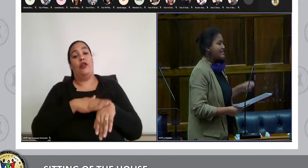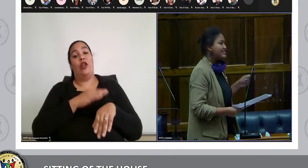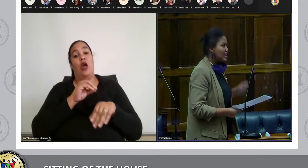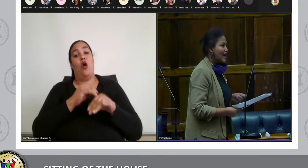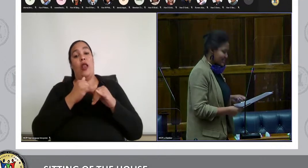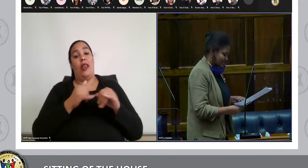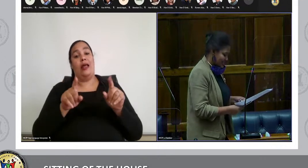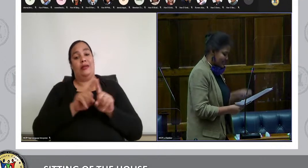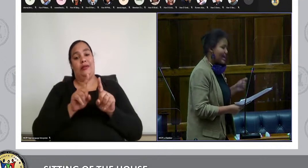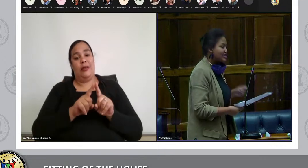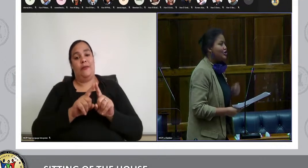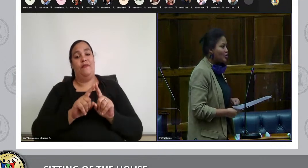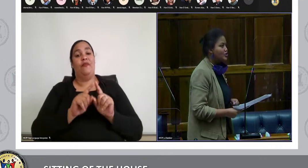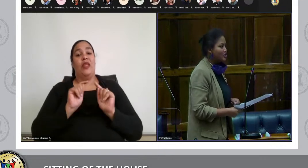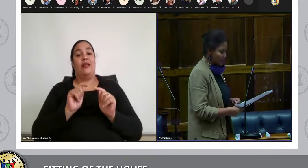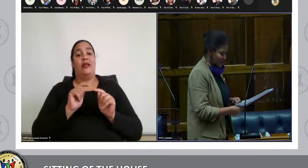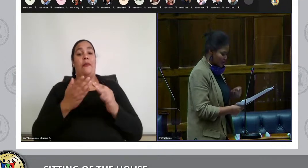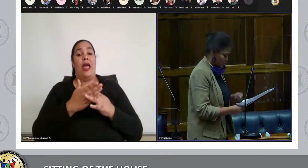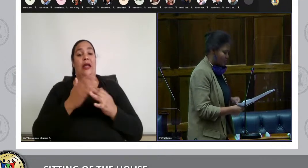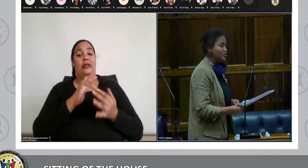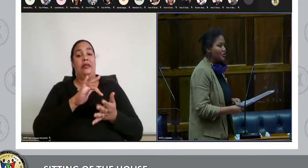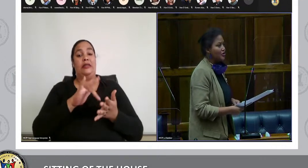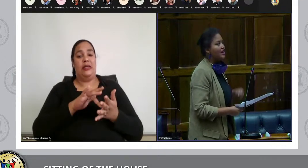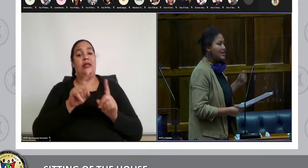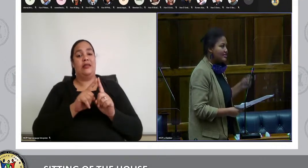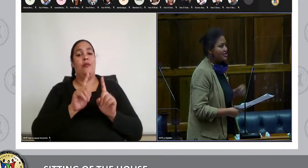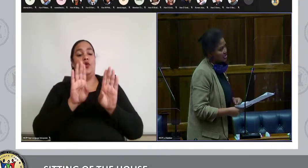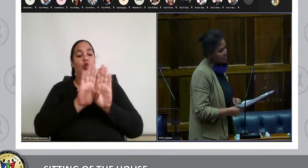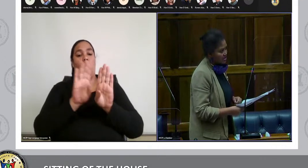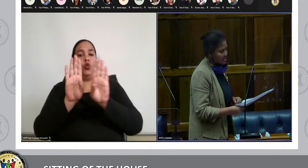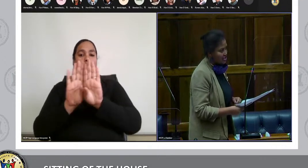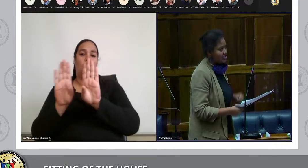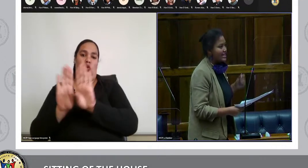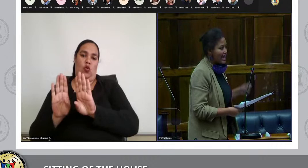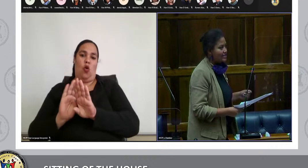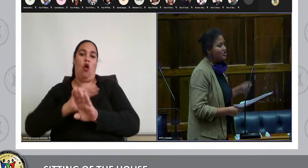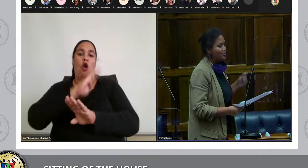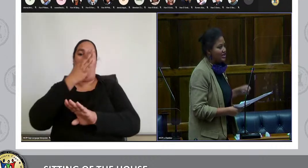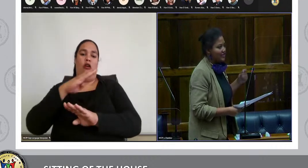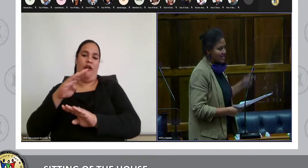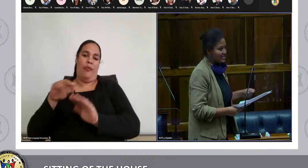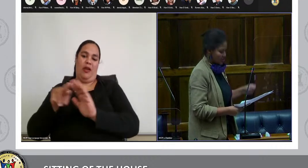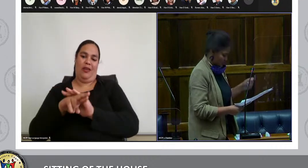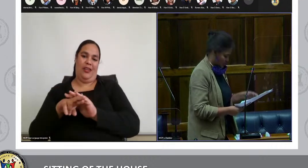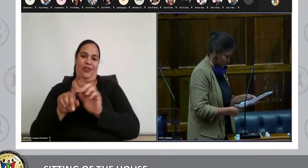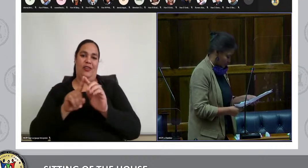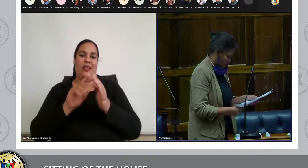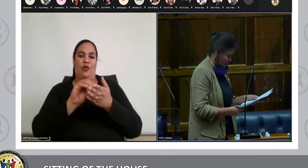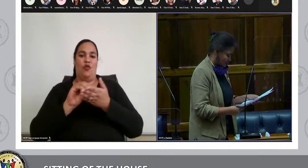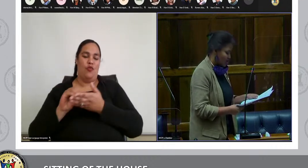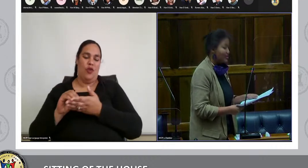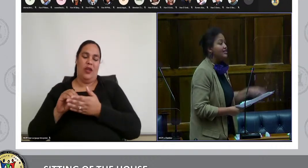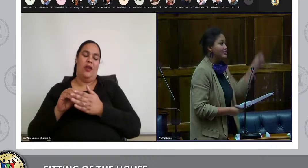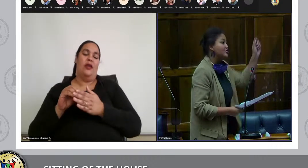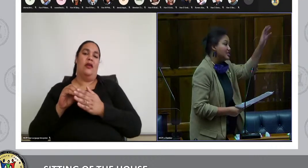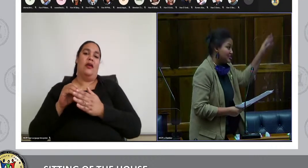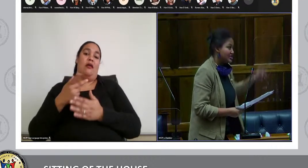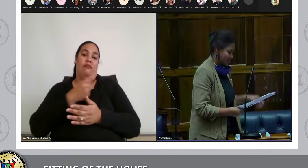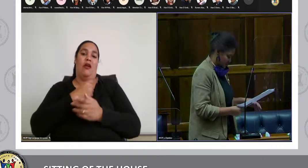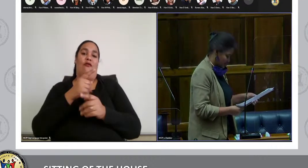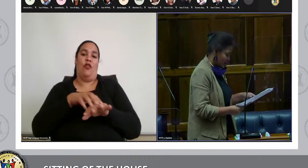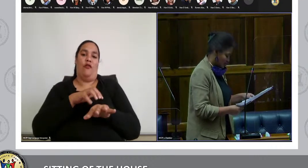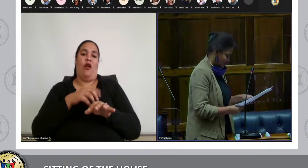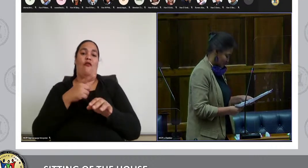well, is the Cape Access Centre is actually also going door to door in the Overberg regions and to bring vaccines to the farming area